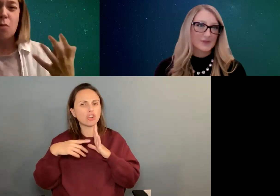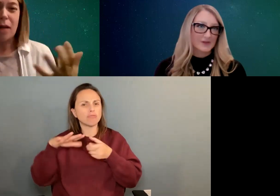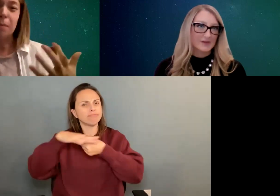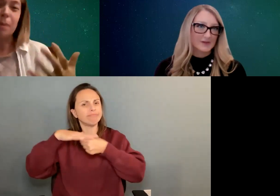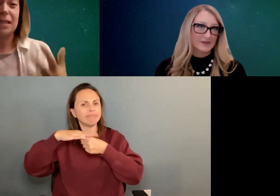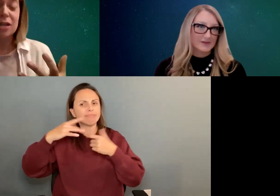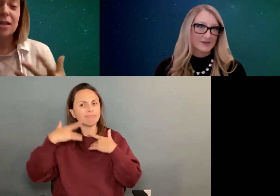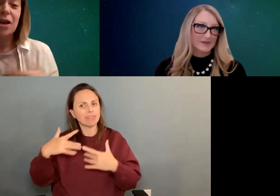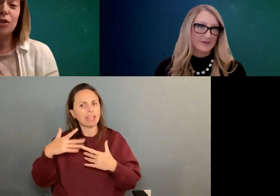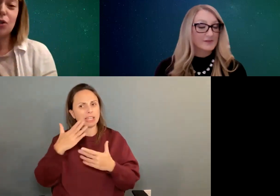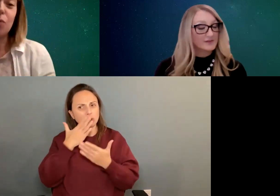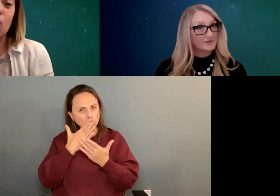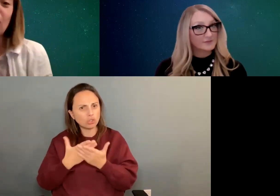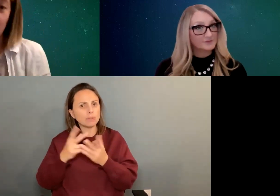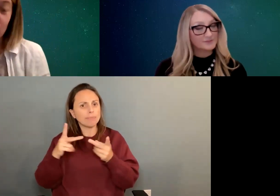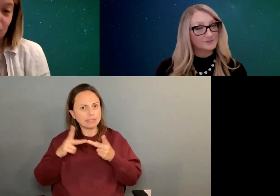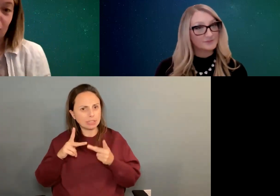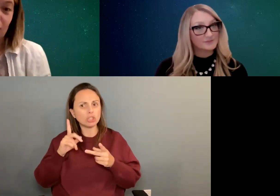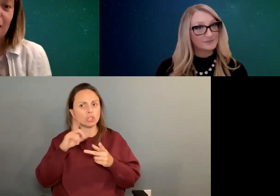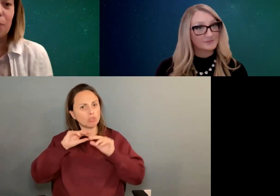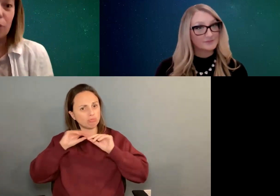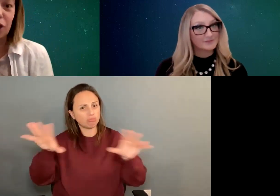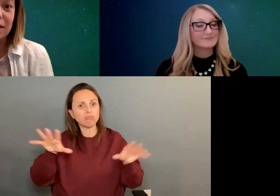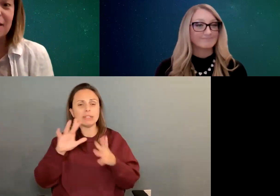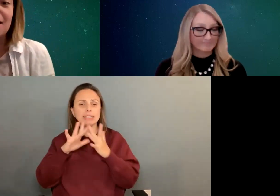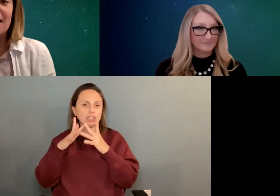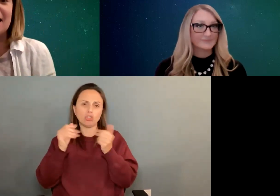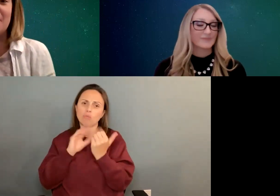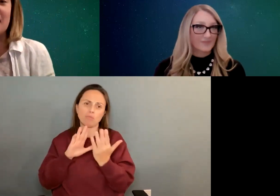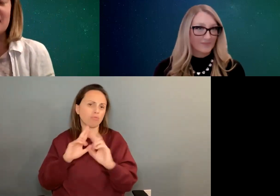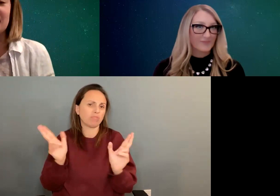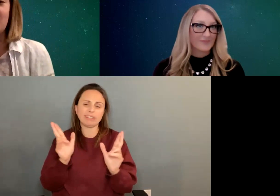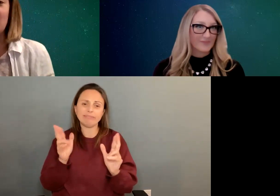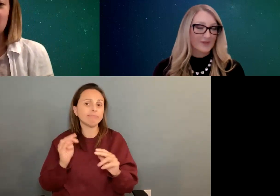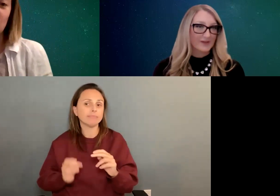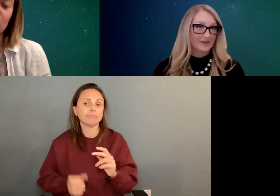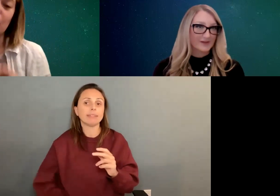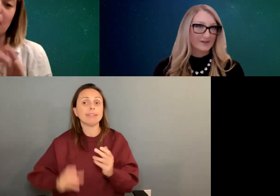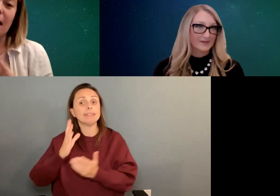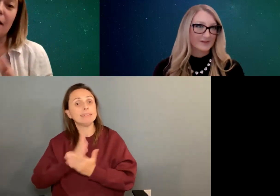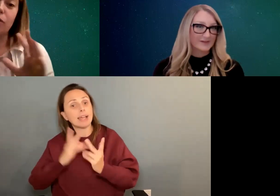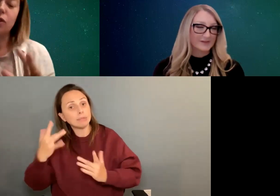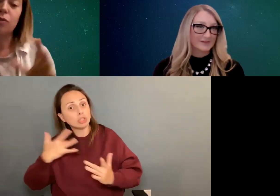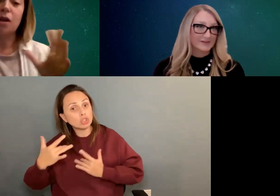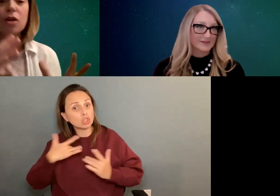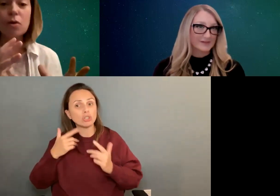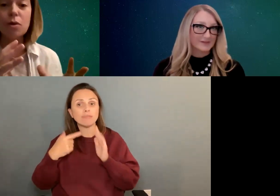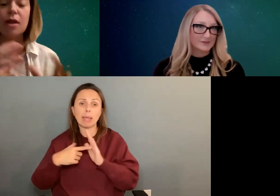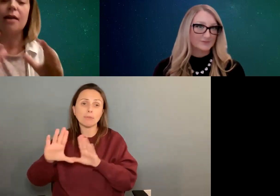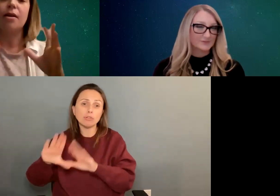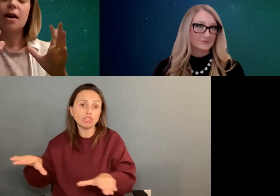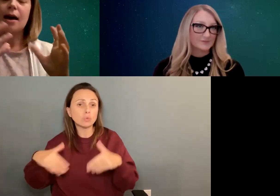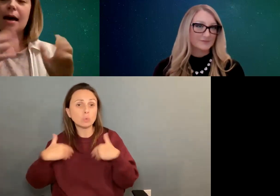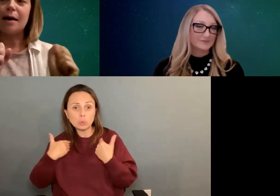they're really well positioned to roll out digital approaches. I think some of the concerns that we might have with children and